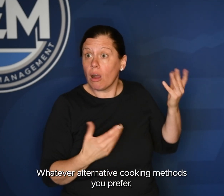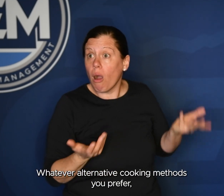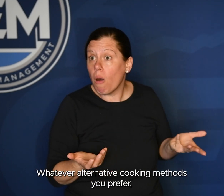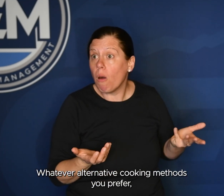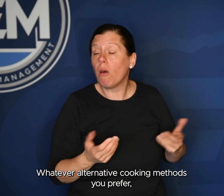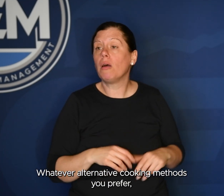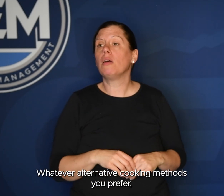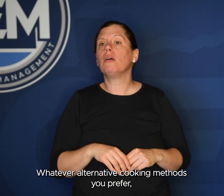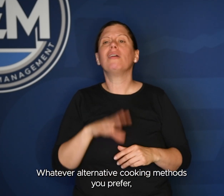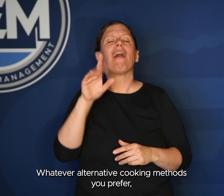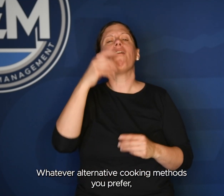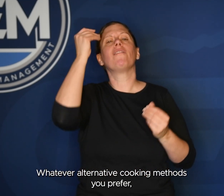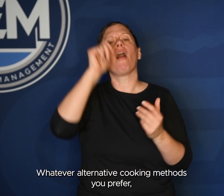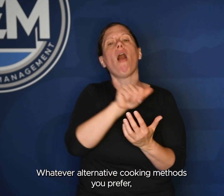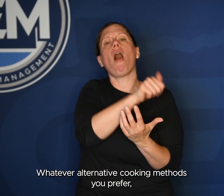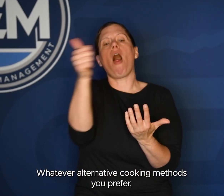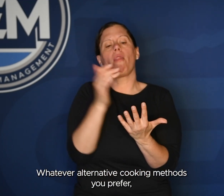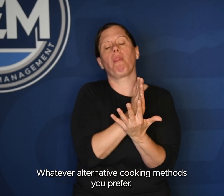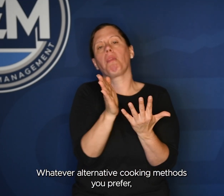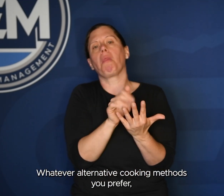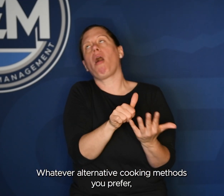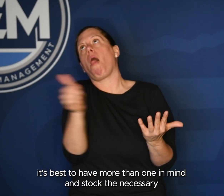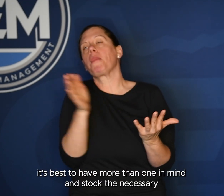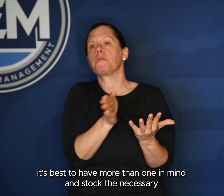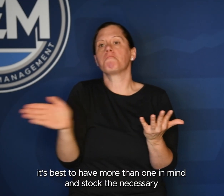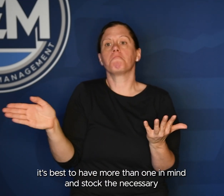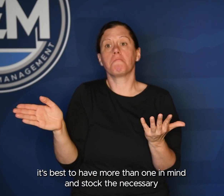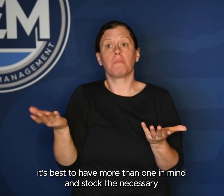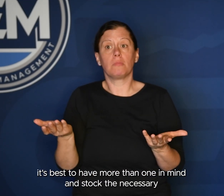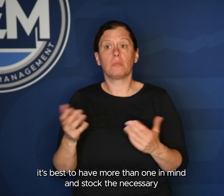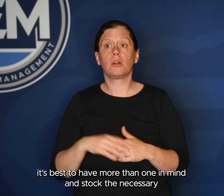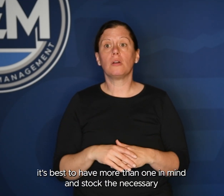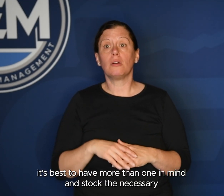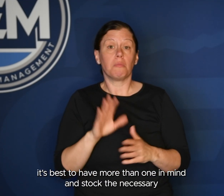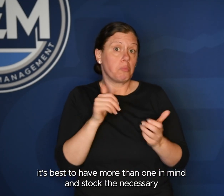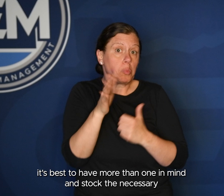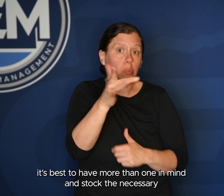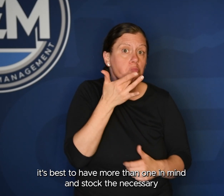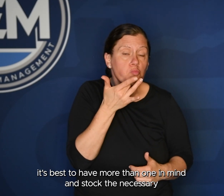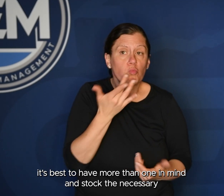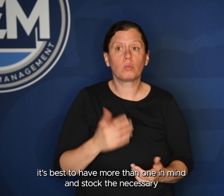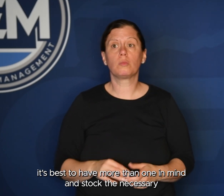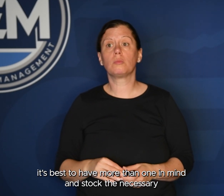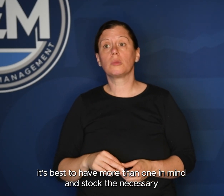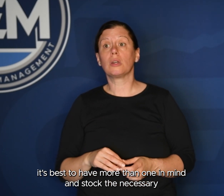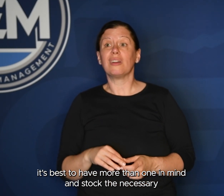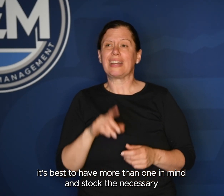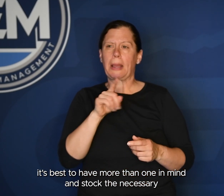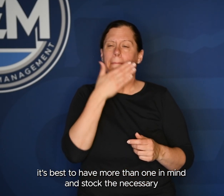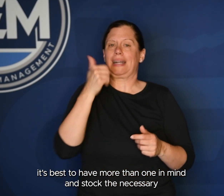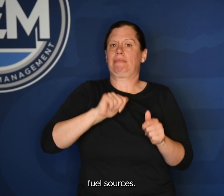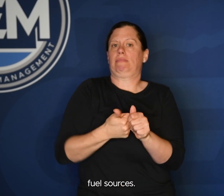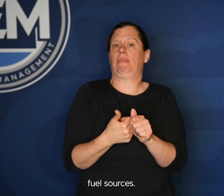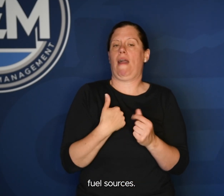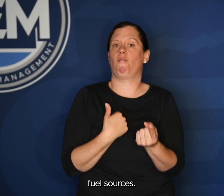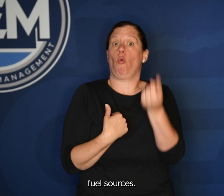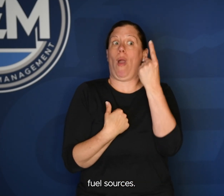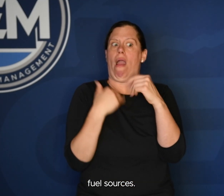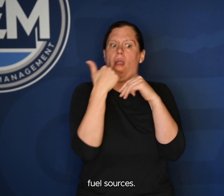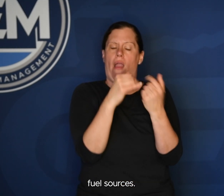Whatever alternative cooking methods you prefer, it's best to have more than one in mind and stock the necessary fuel sources.